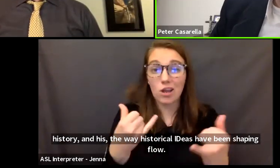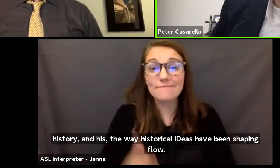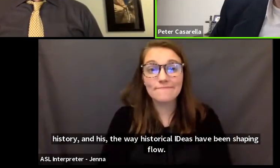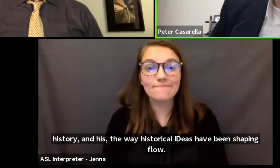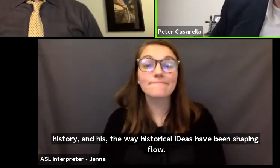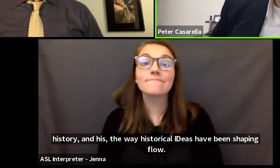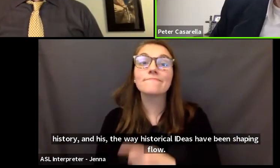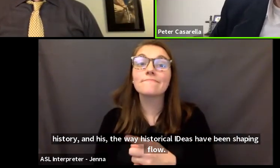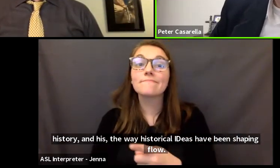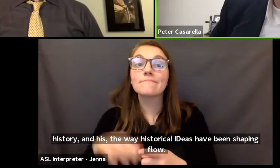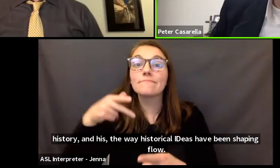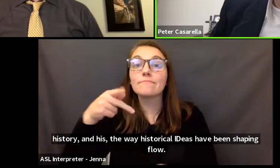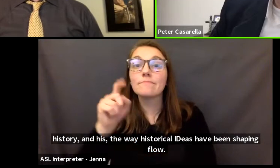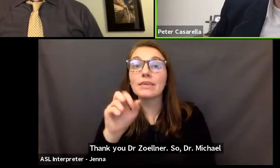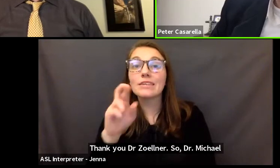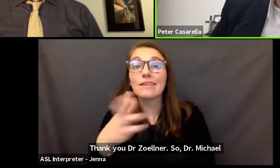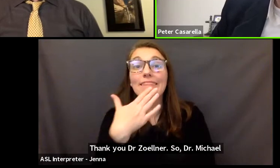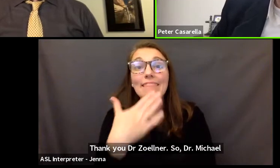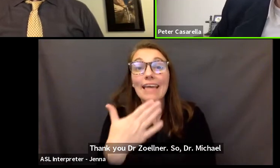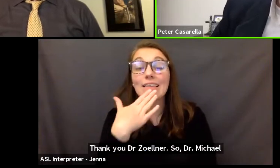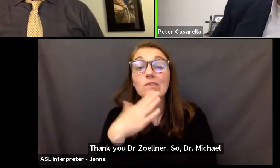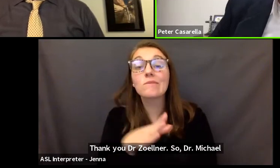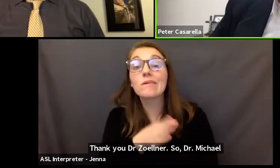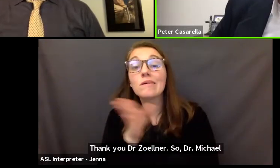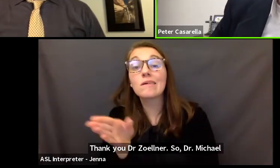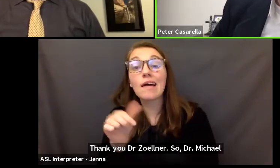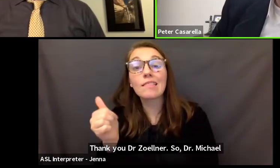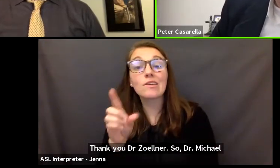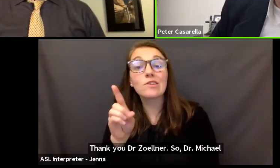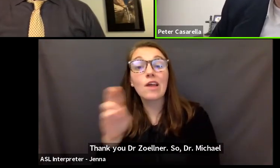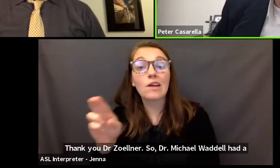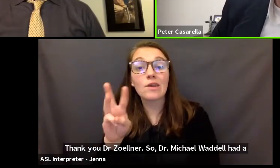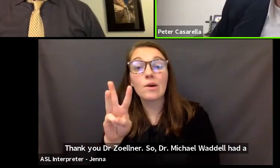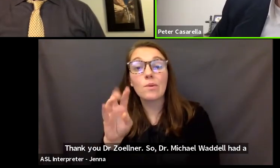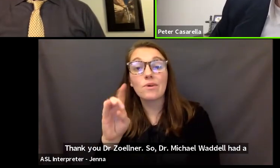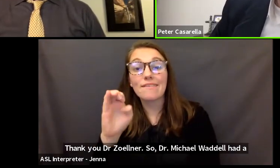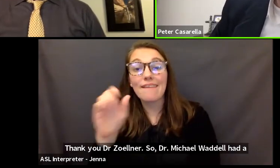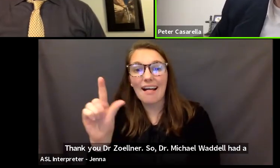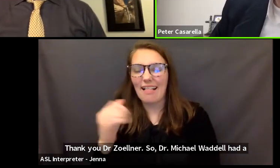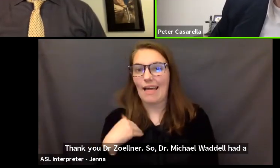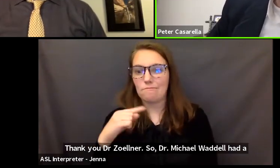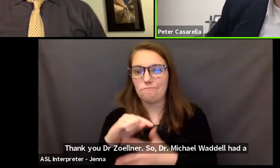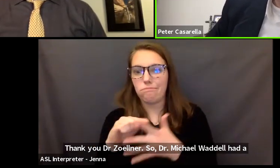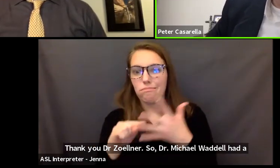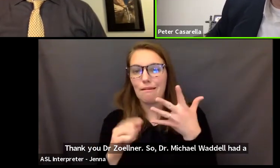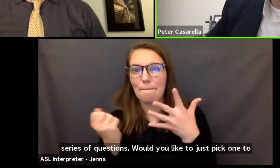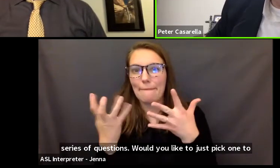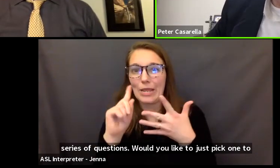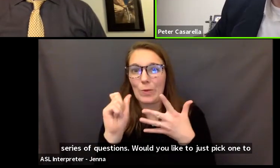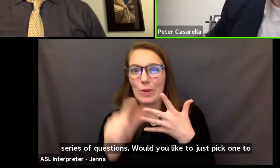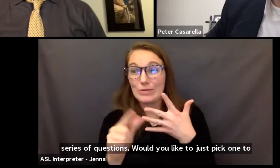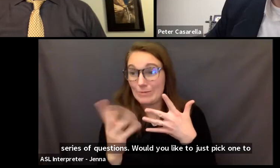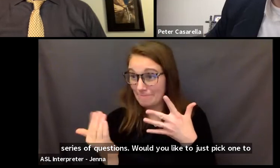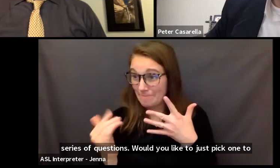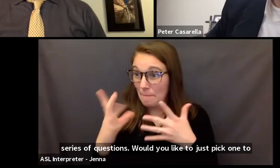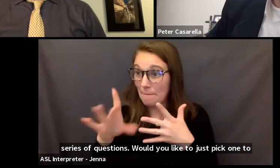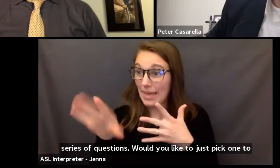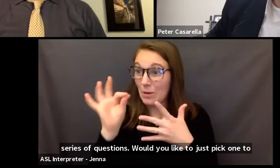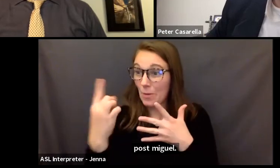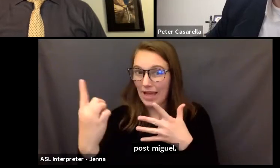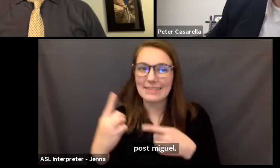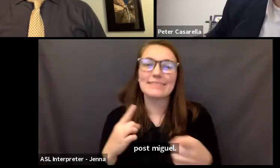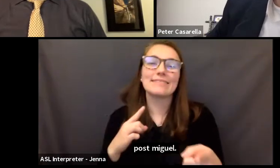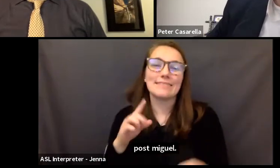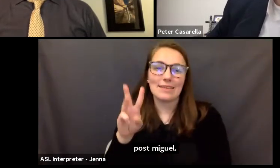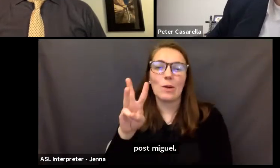Zollner. So Dr. Michael Waddell had a series of questions. Would you like to just pick one to pose to Miguel? Yes, of course. Thank